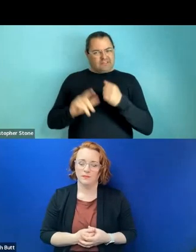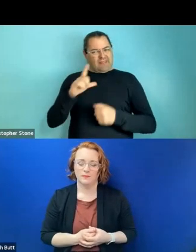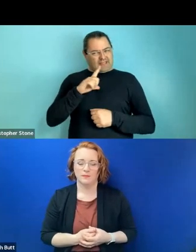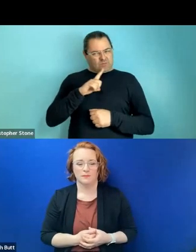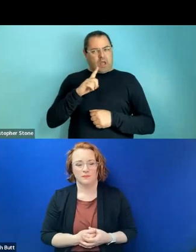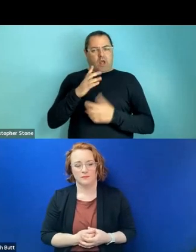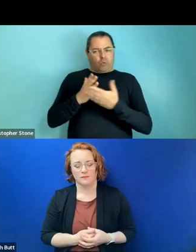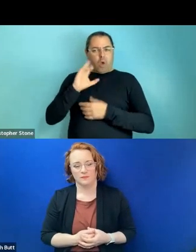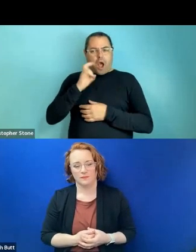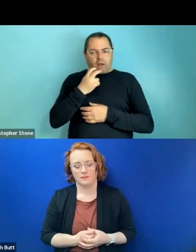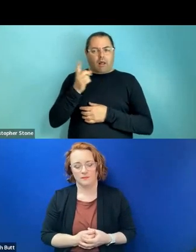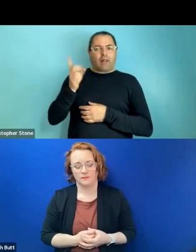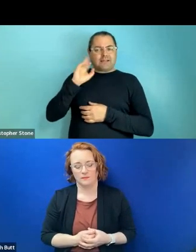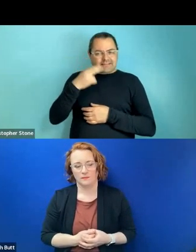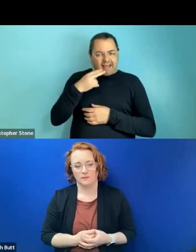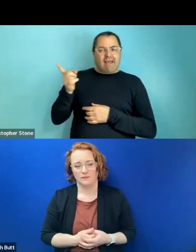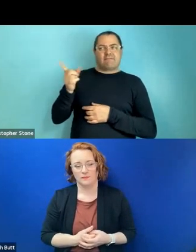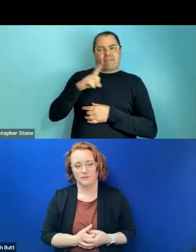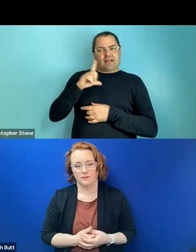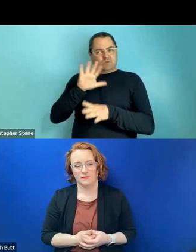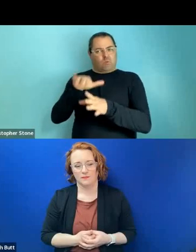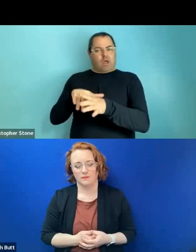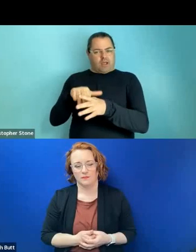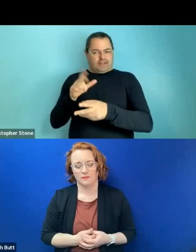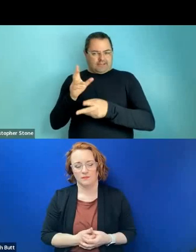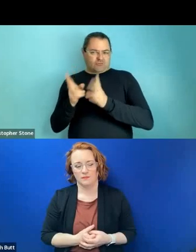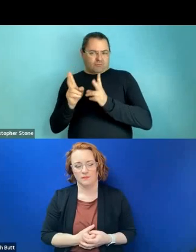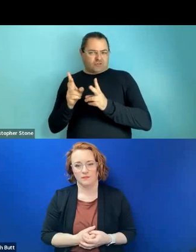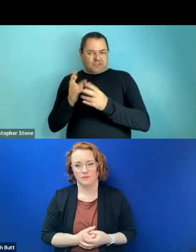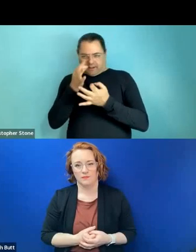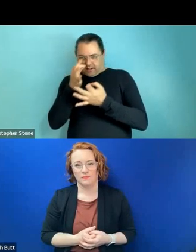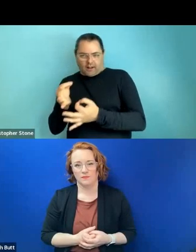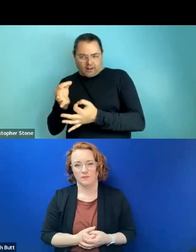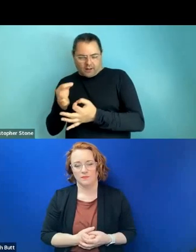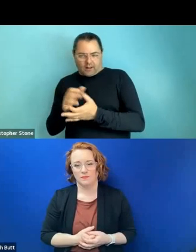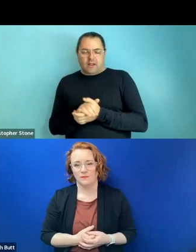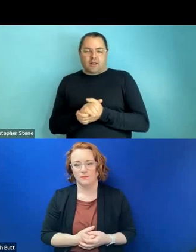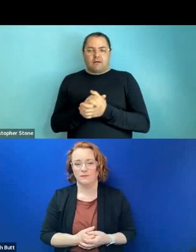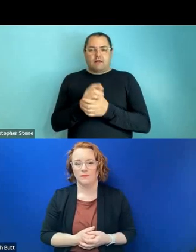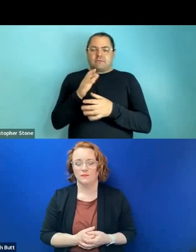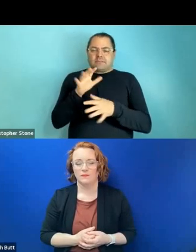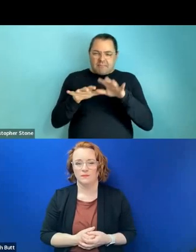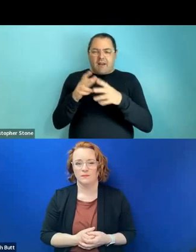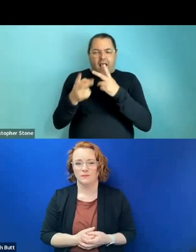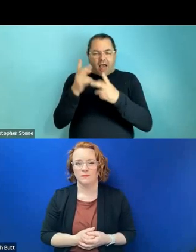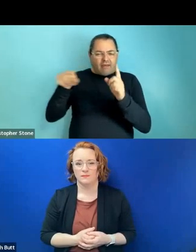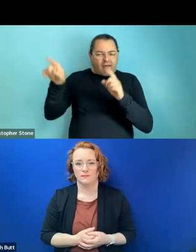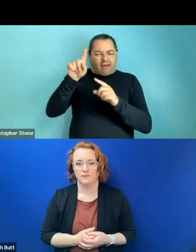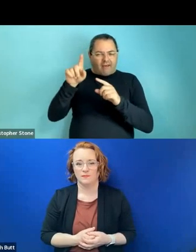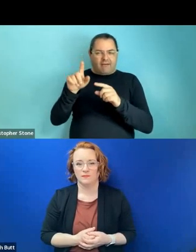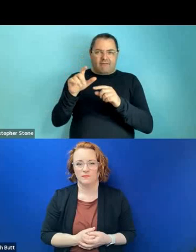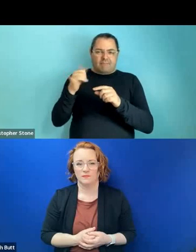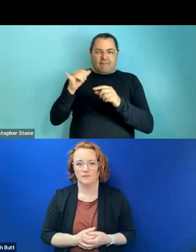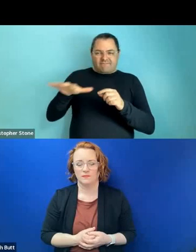into this as a career. And I'm sure that's the case with many of your colleagues as well, that they've got into it